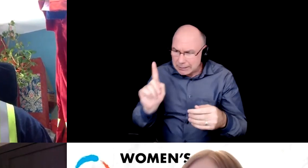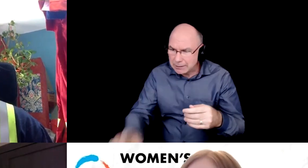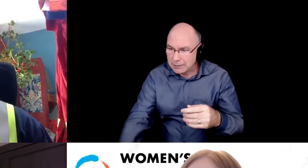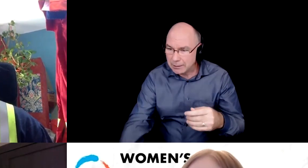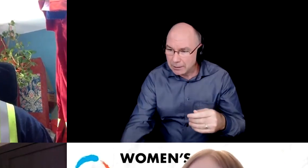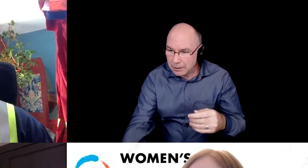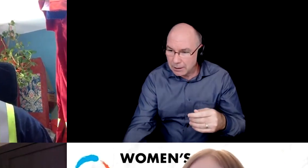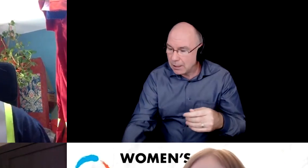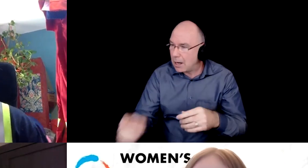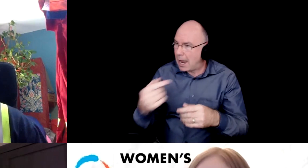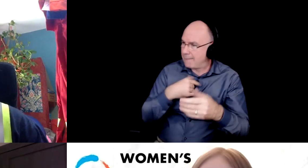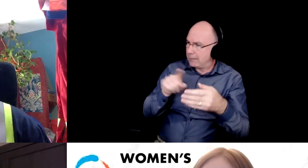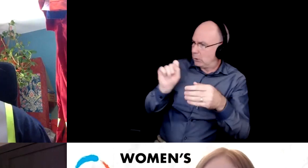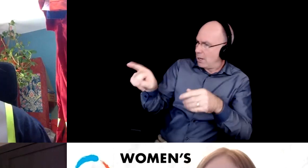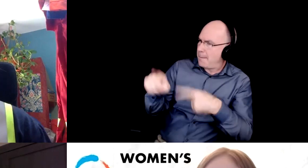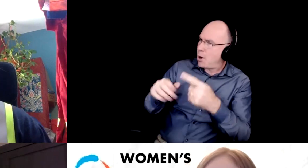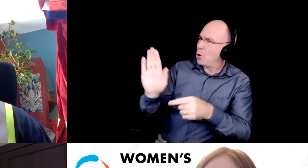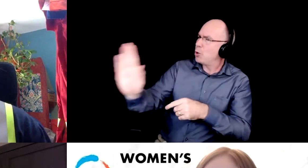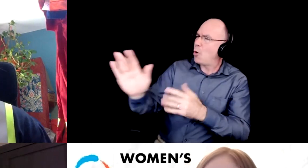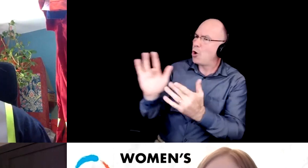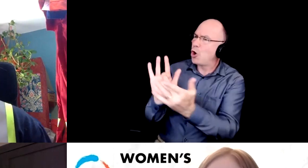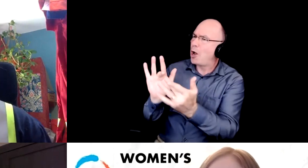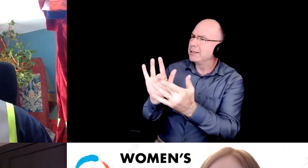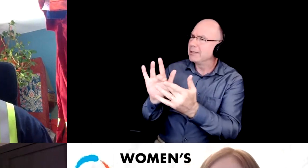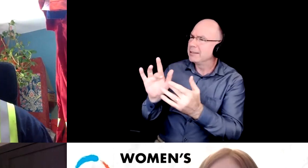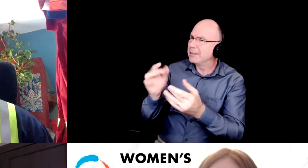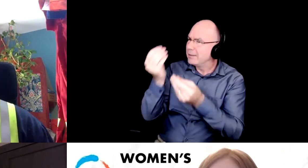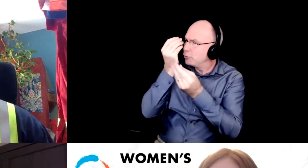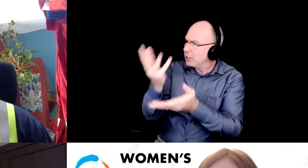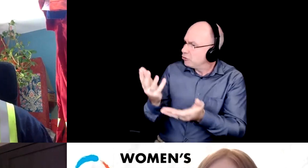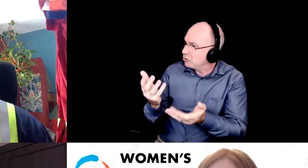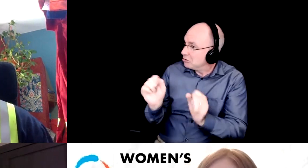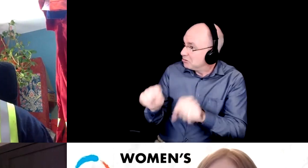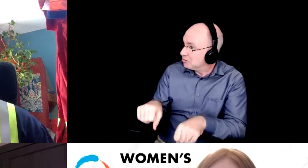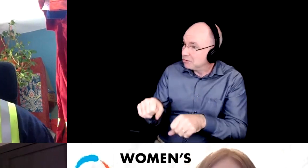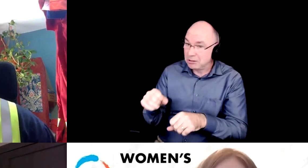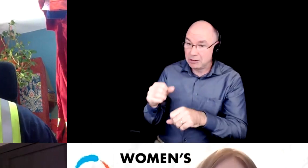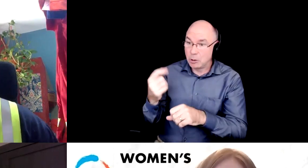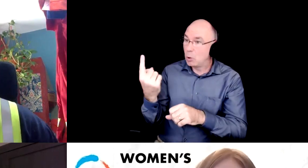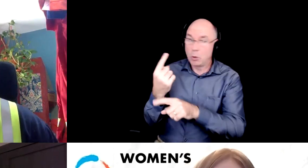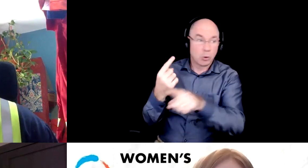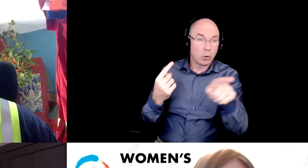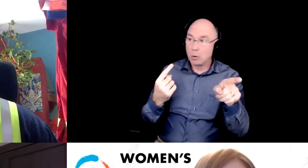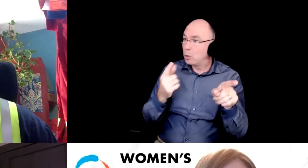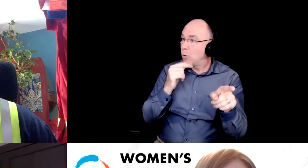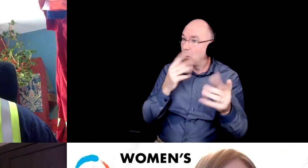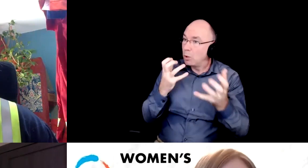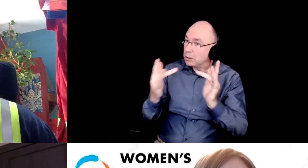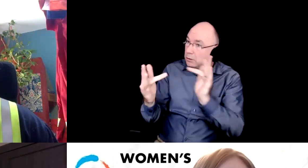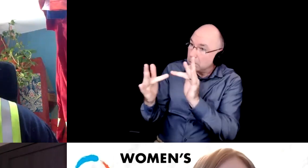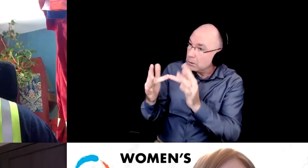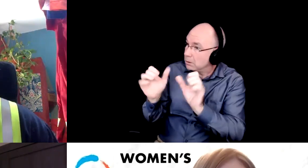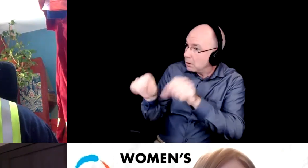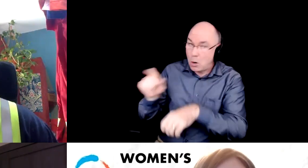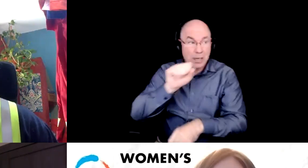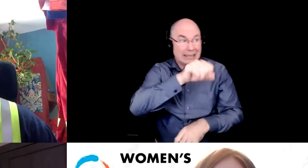one question is about your contact details. So is there a way that people can get in touch with you after the session? Yeah, I